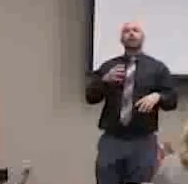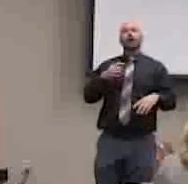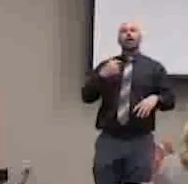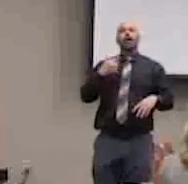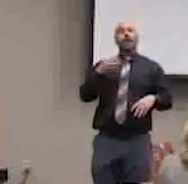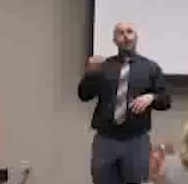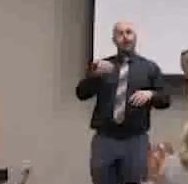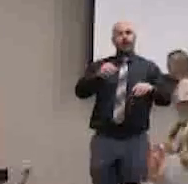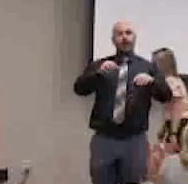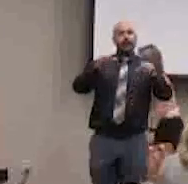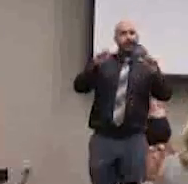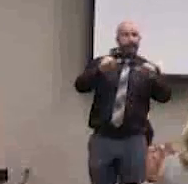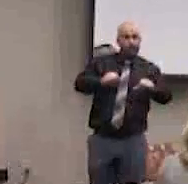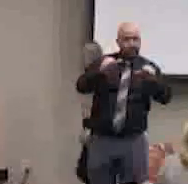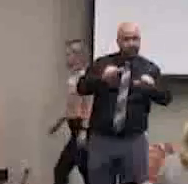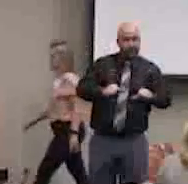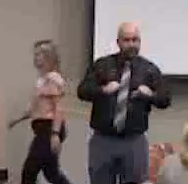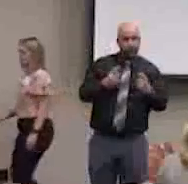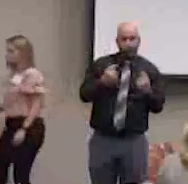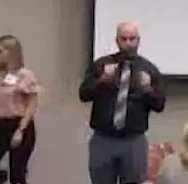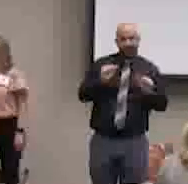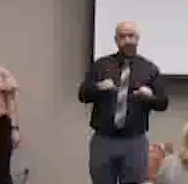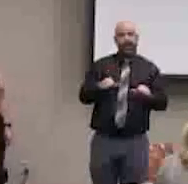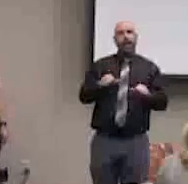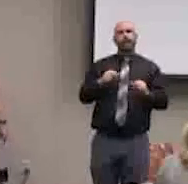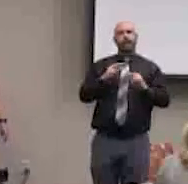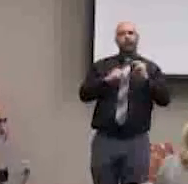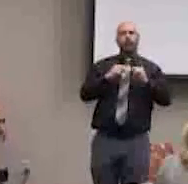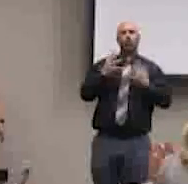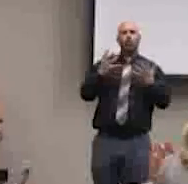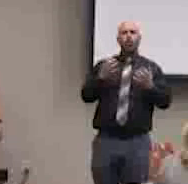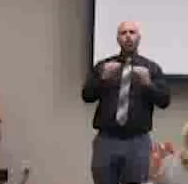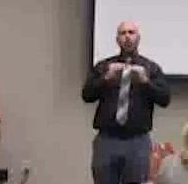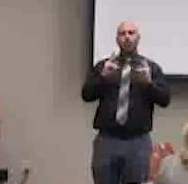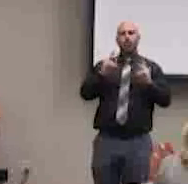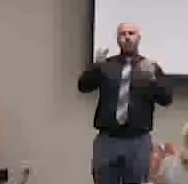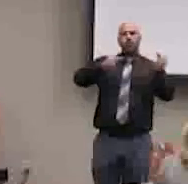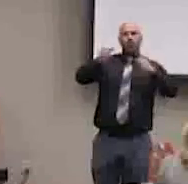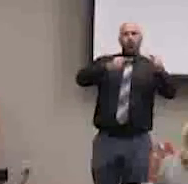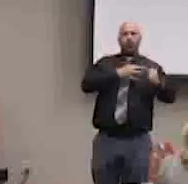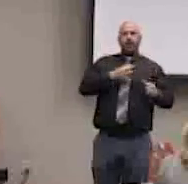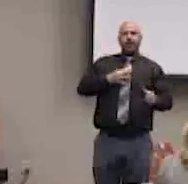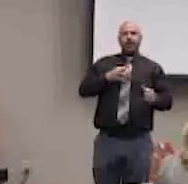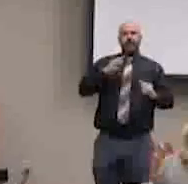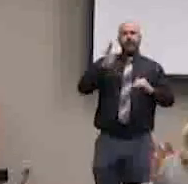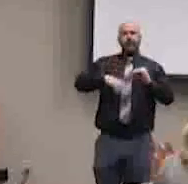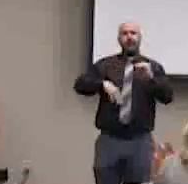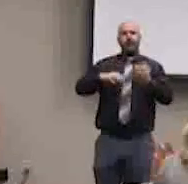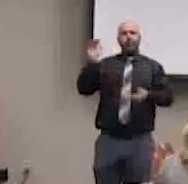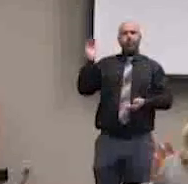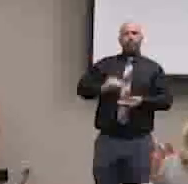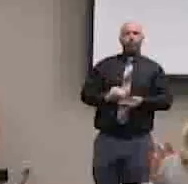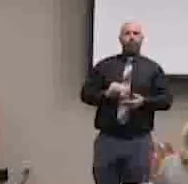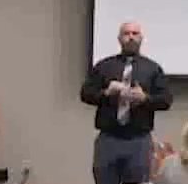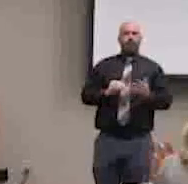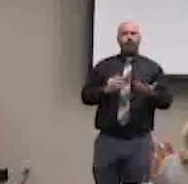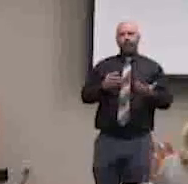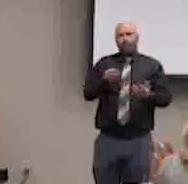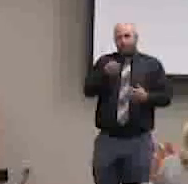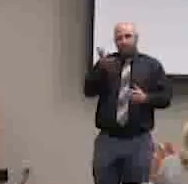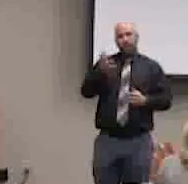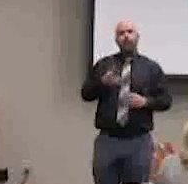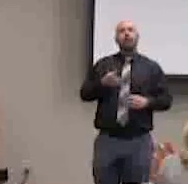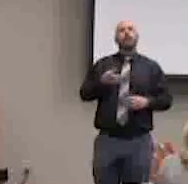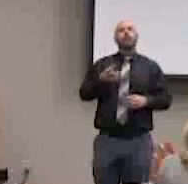we want more people who are very good at this work, not fewer. And so we We want to help people building tools and trainings